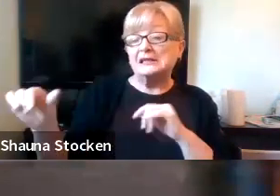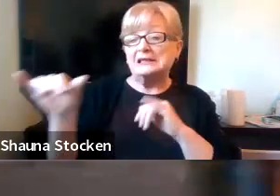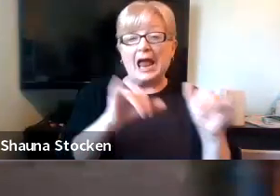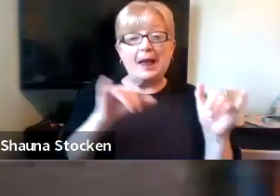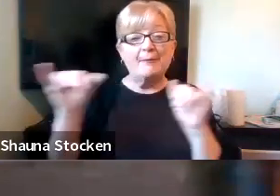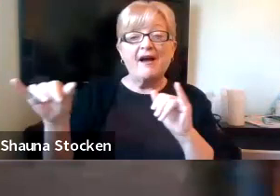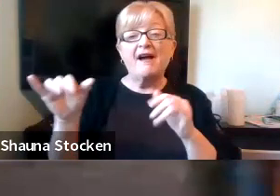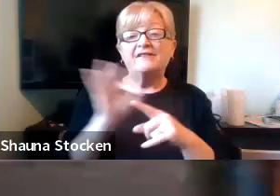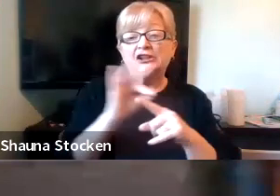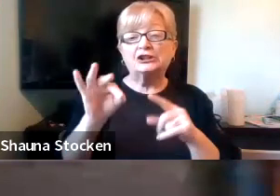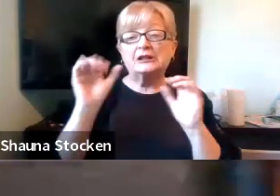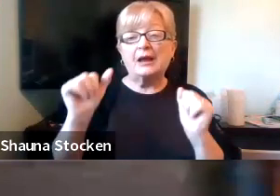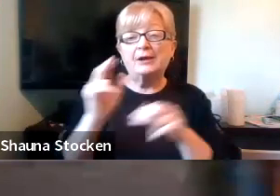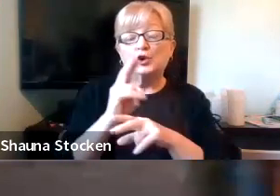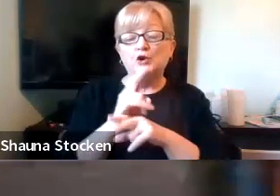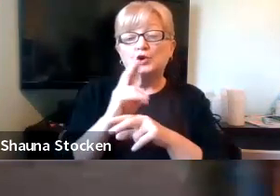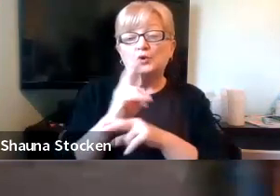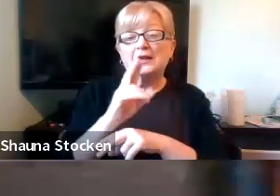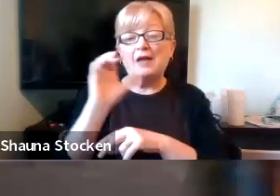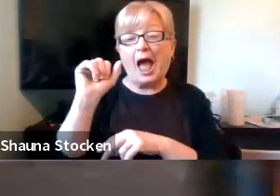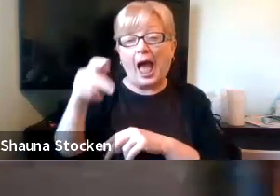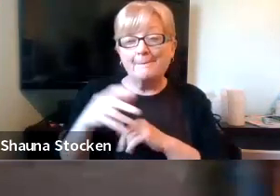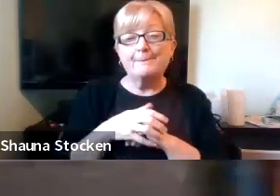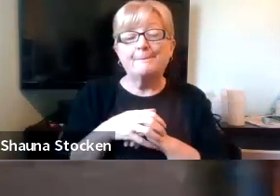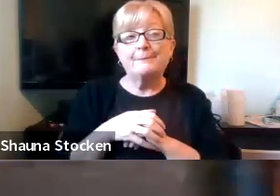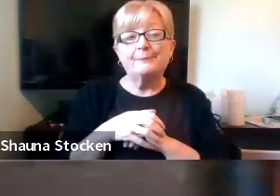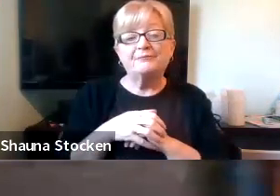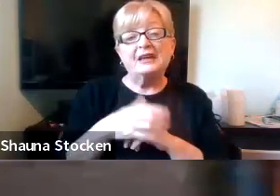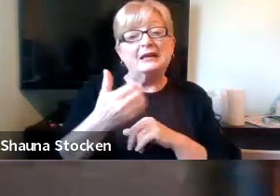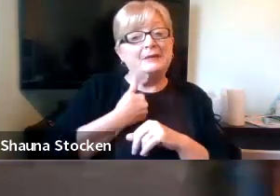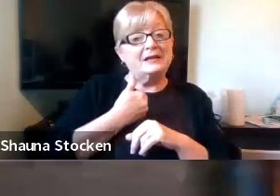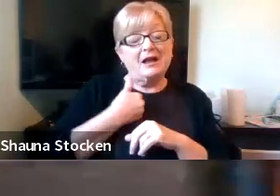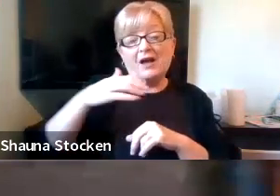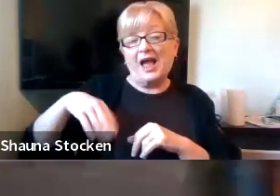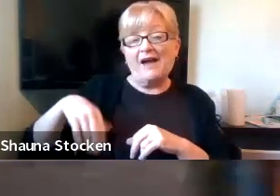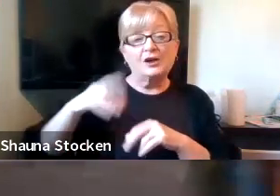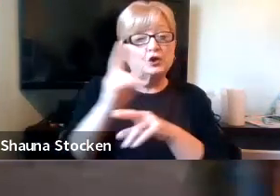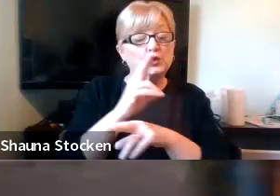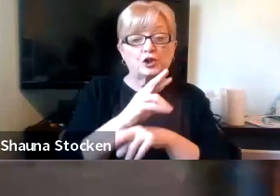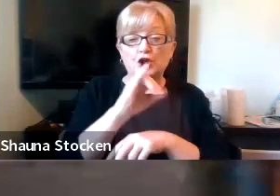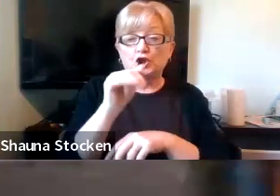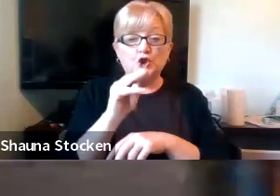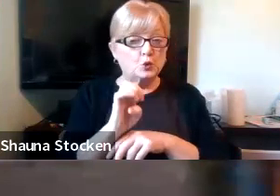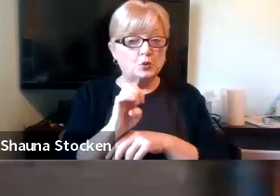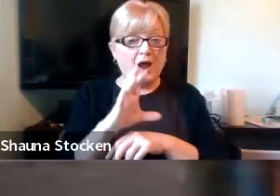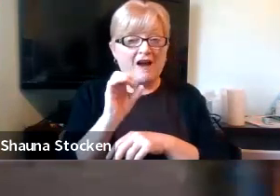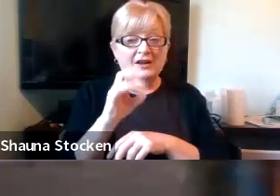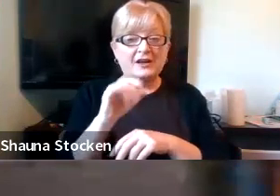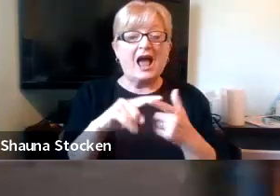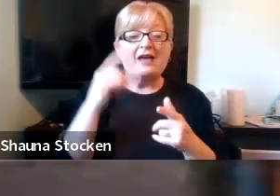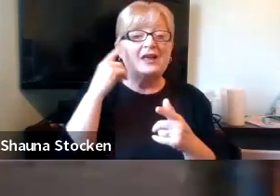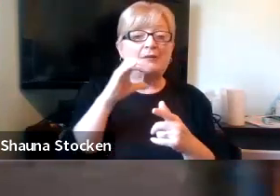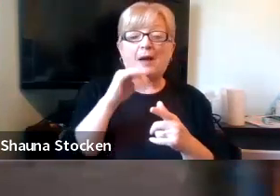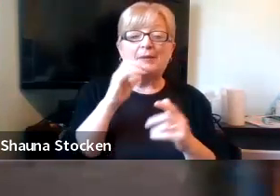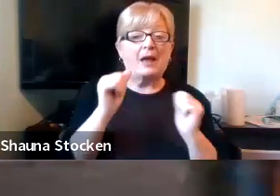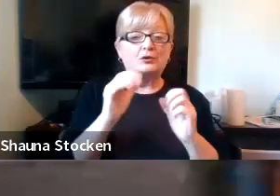duplicated using the app. I have not used the June oven. I do know that I would not be able to interact with